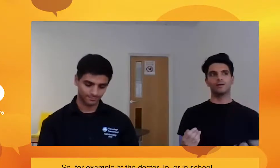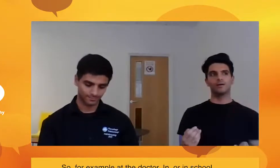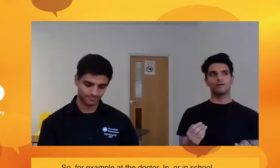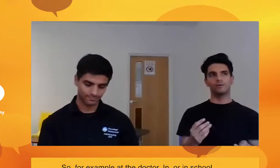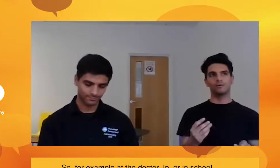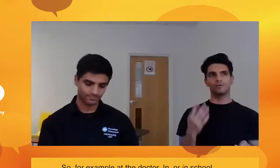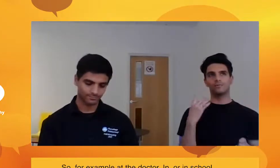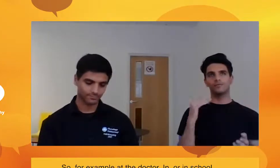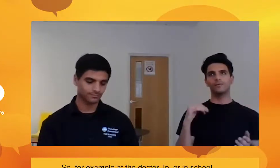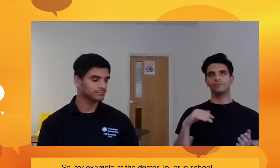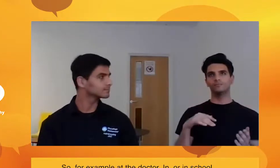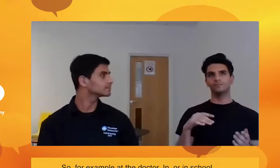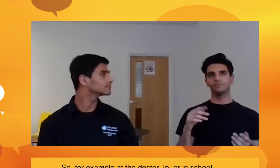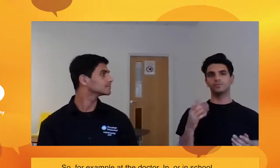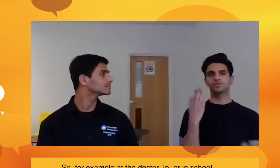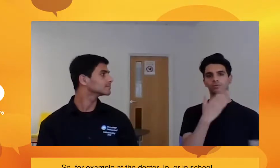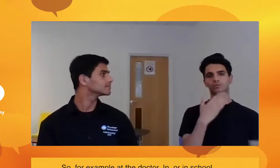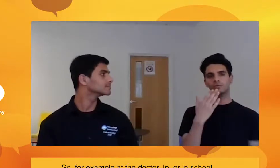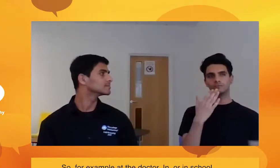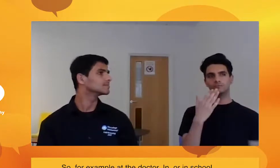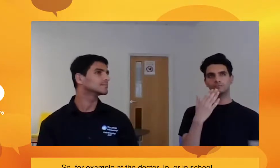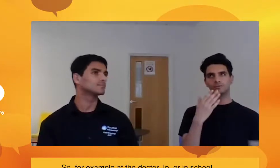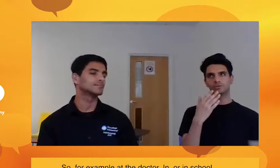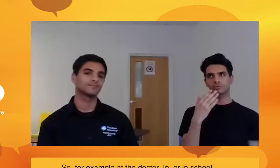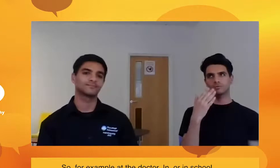So, for example, at the doctor,